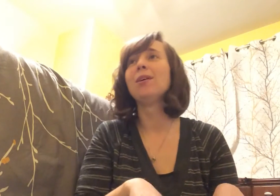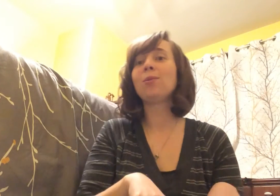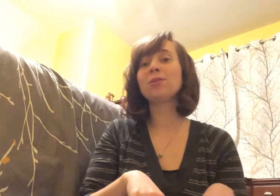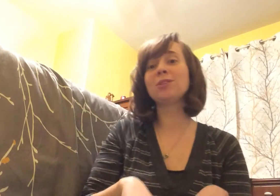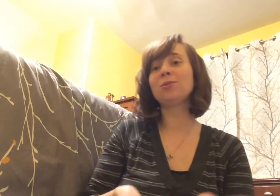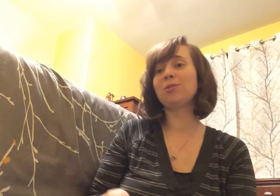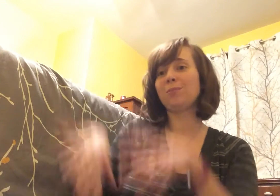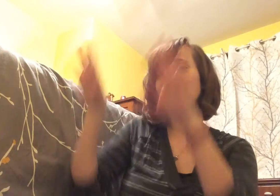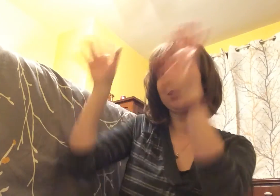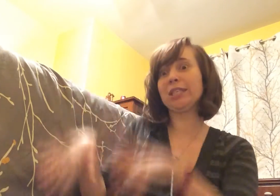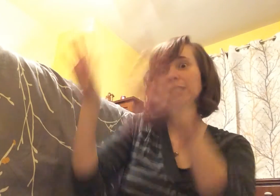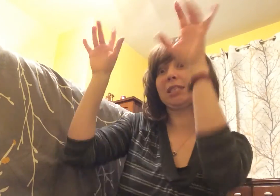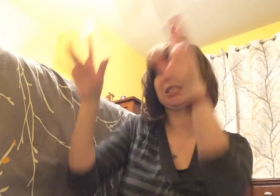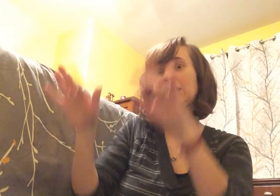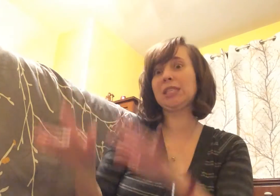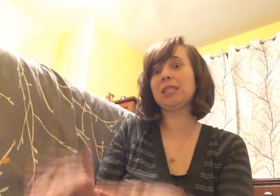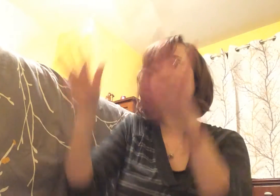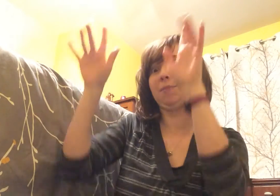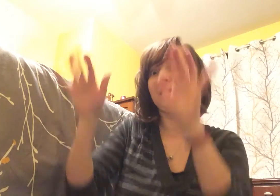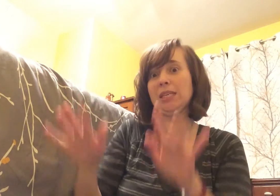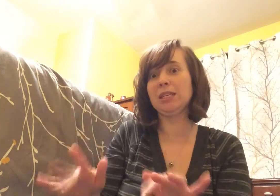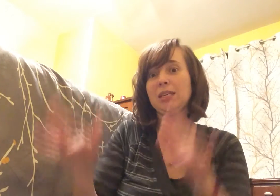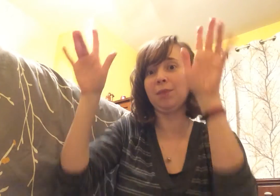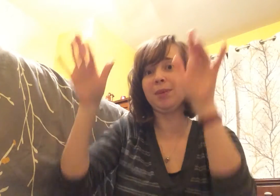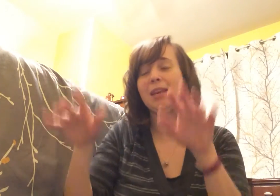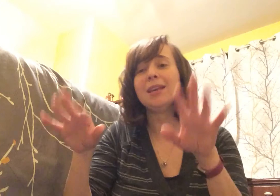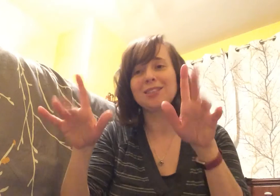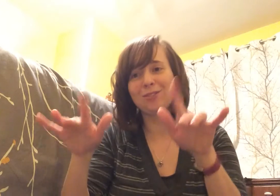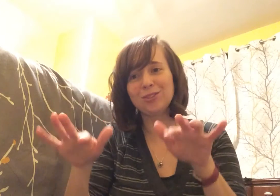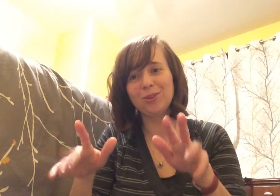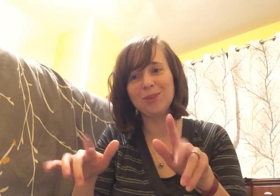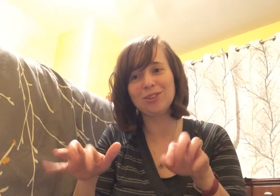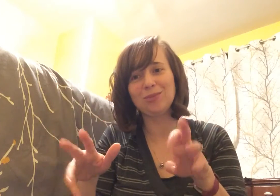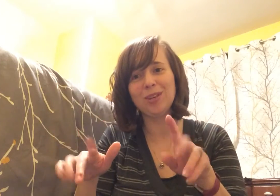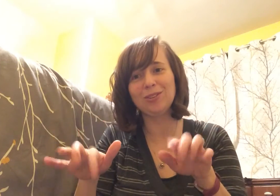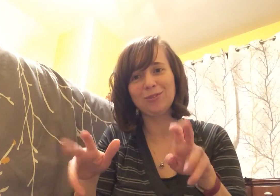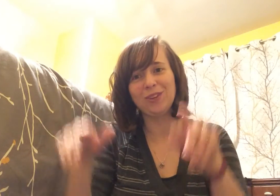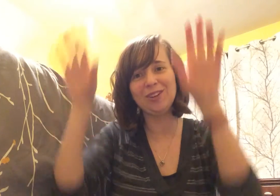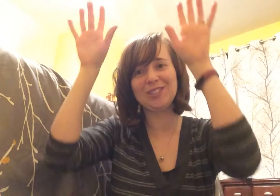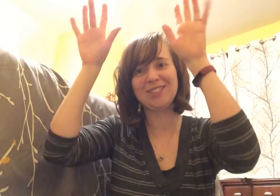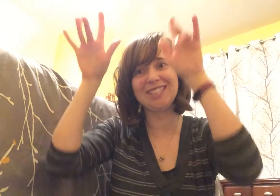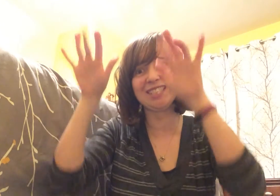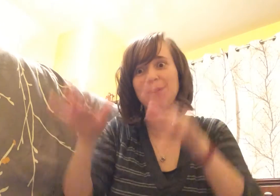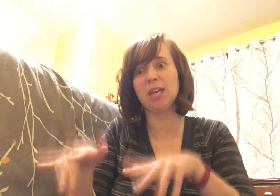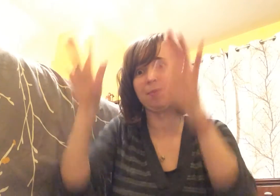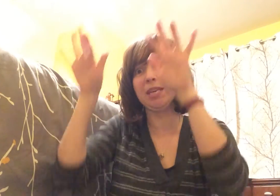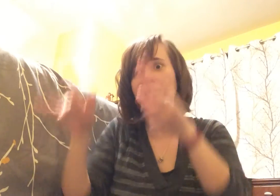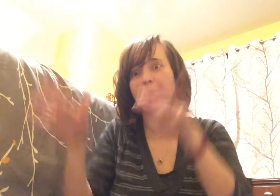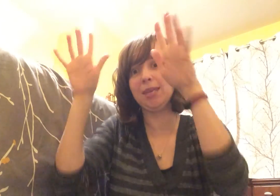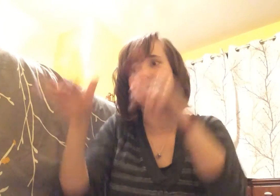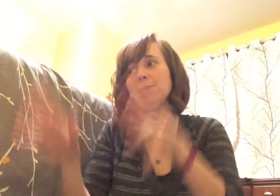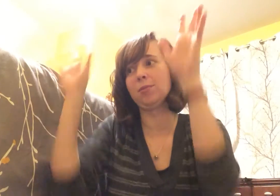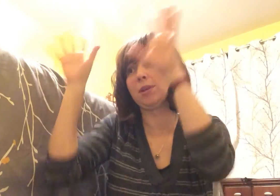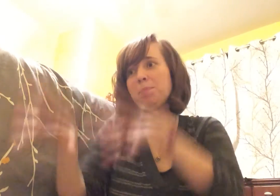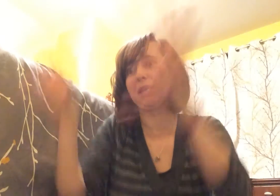Or a snowstorm. It was just coming and coming. So you also want to make sure you wiggle your fingers. So it's just been coming and coming and coming. We got buckets